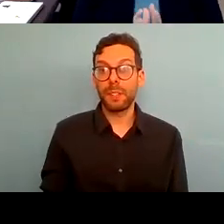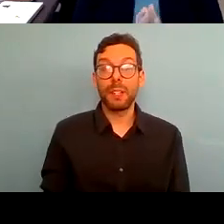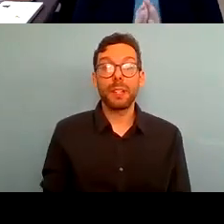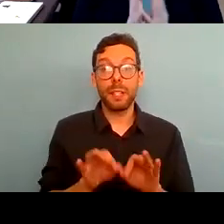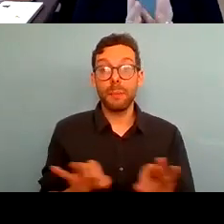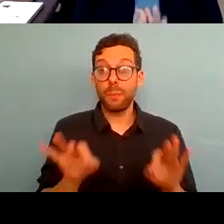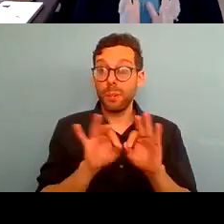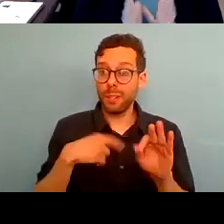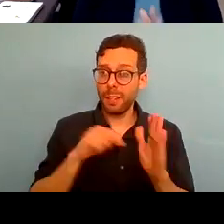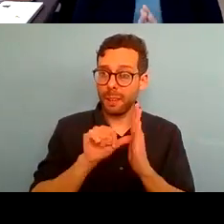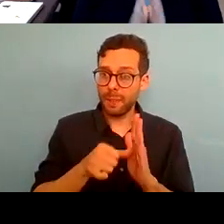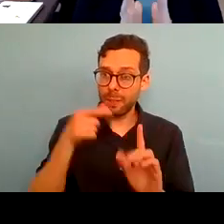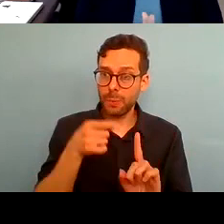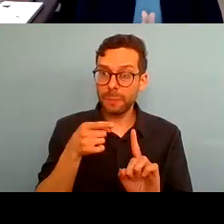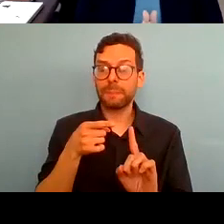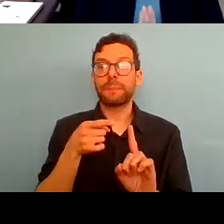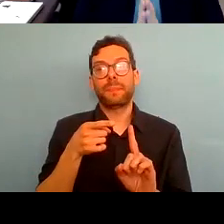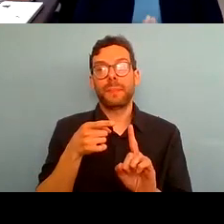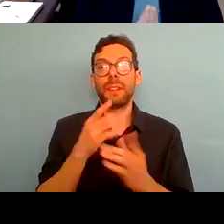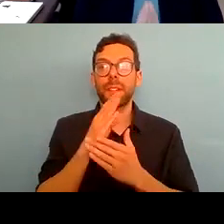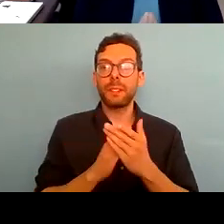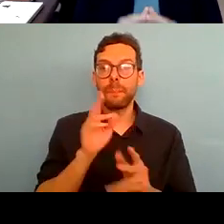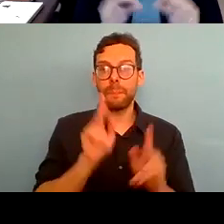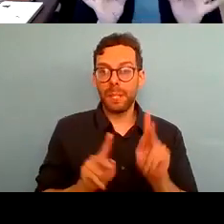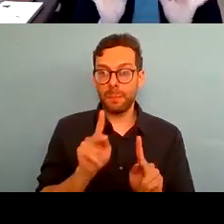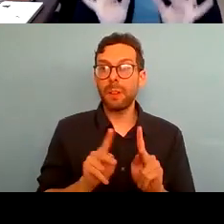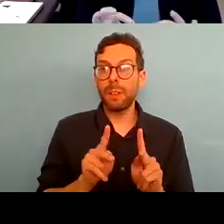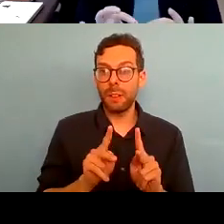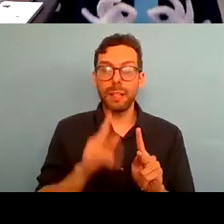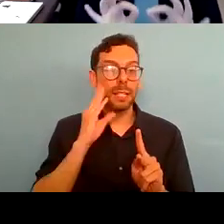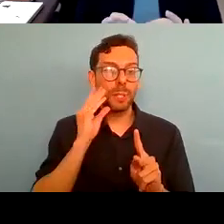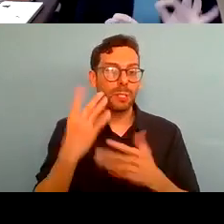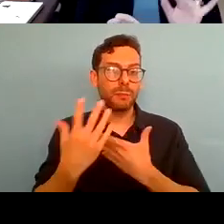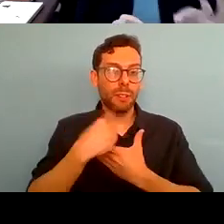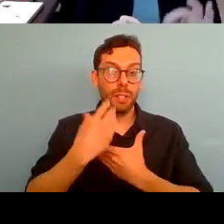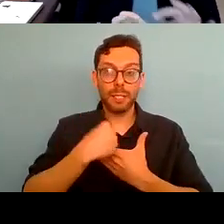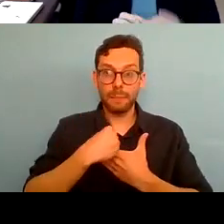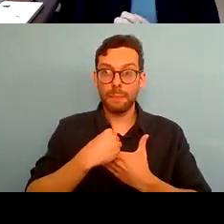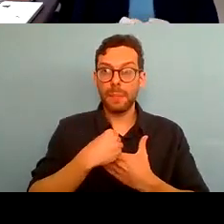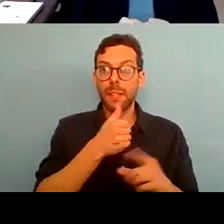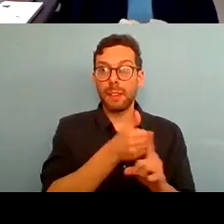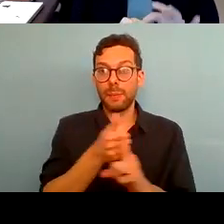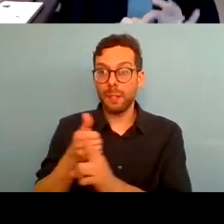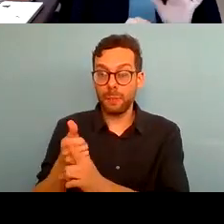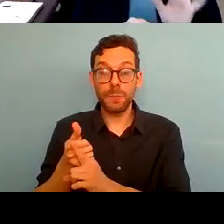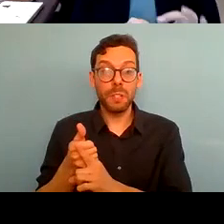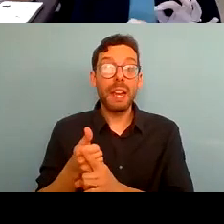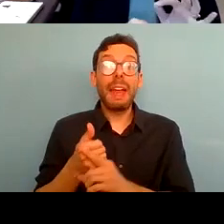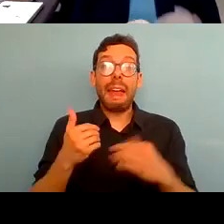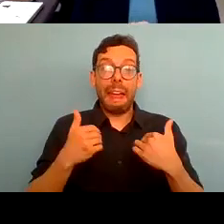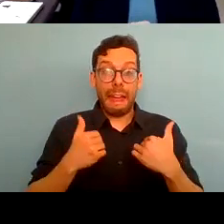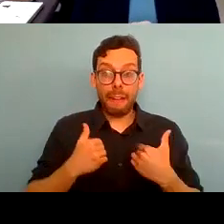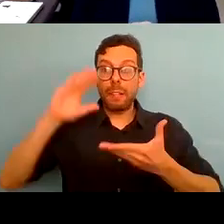point that there are some people on the spectrum who do have decreased sleep need. That